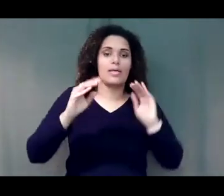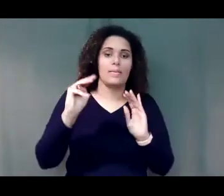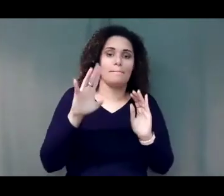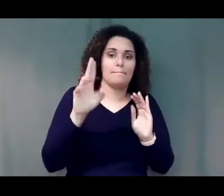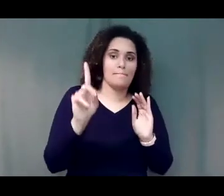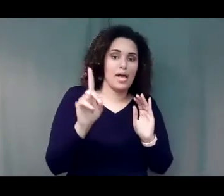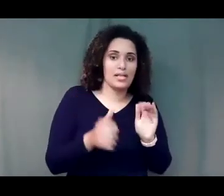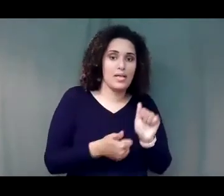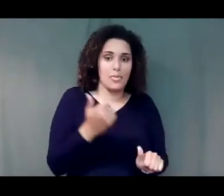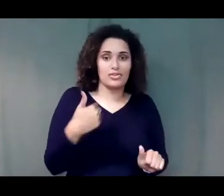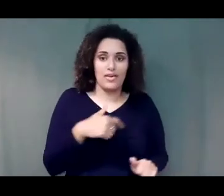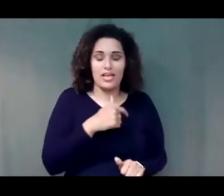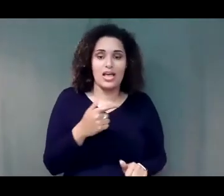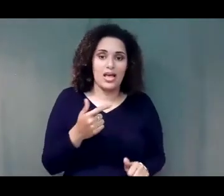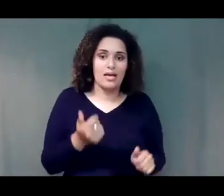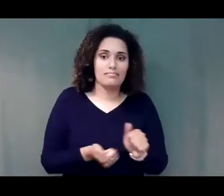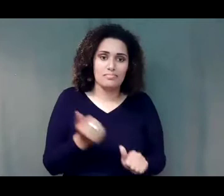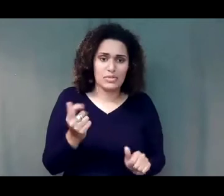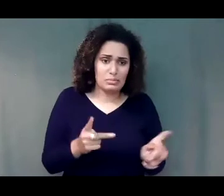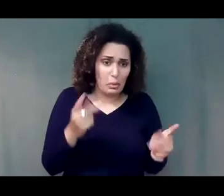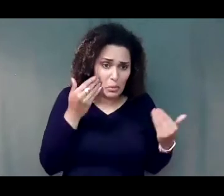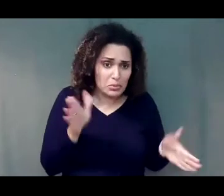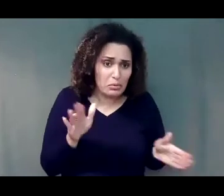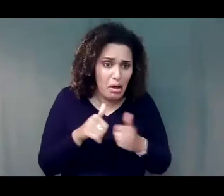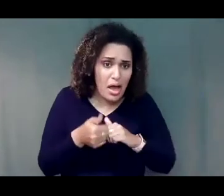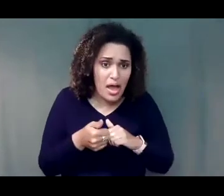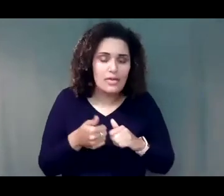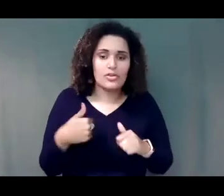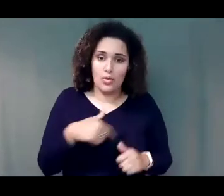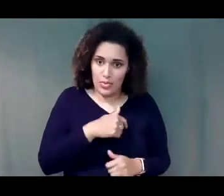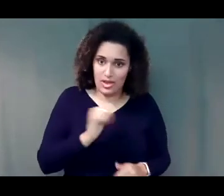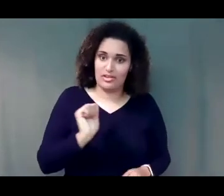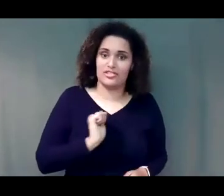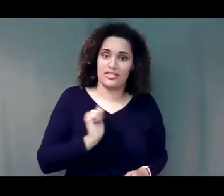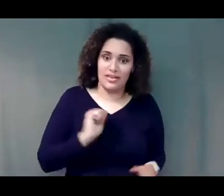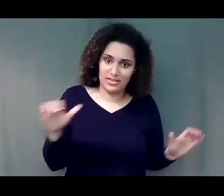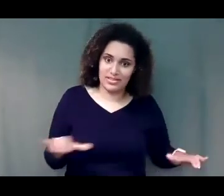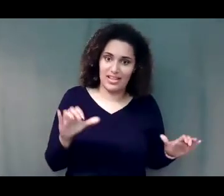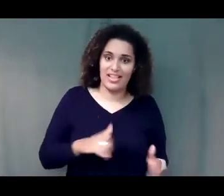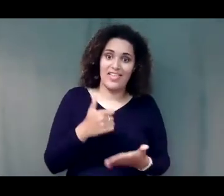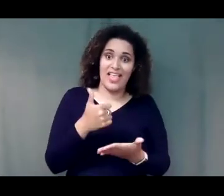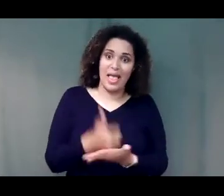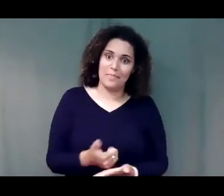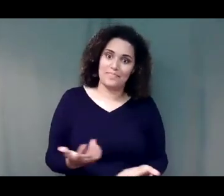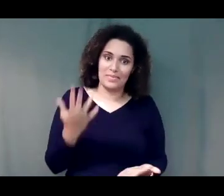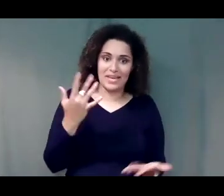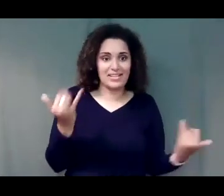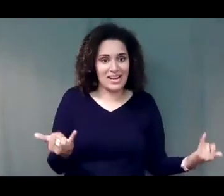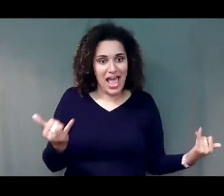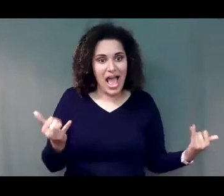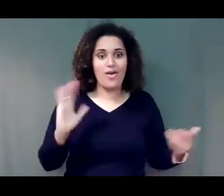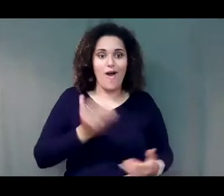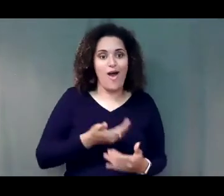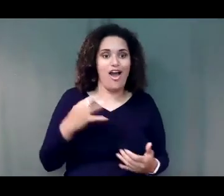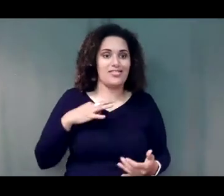no, that's a lost art. No one really knows how to do it anymore. So we did it all ourselves, which has come in handy because now we know how to do it. Our crew knows how to do